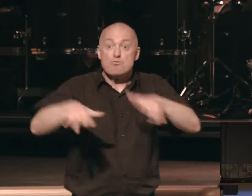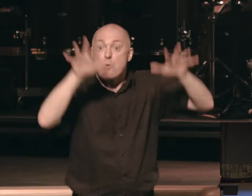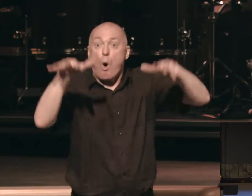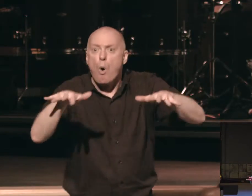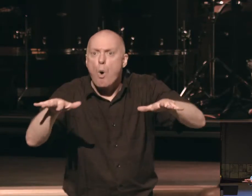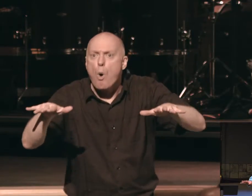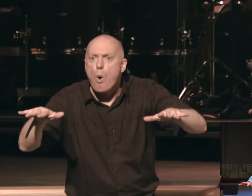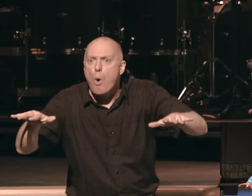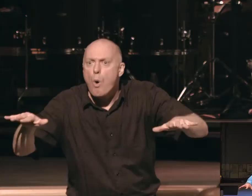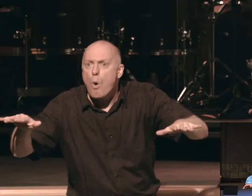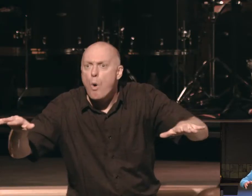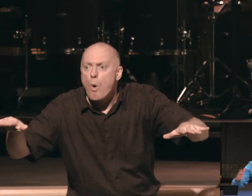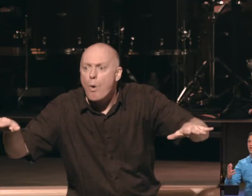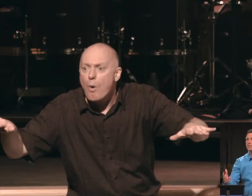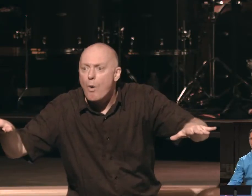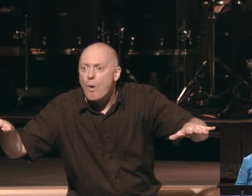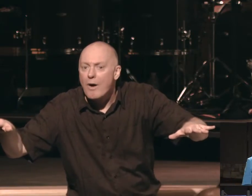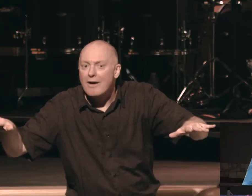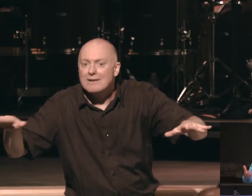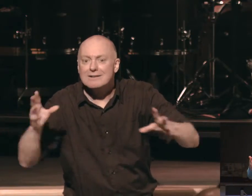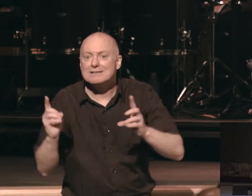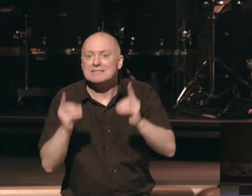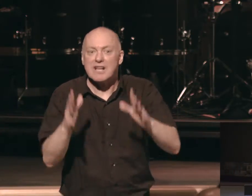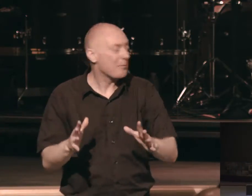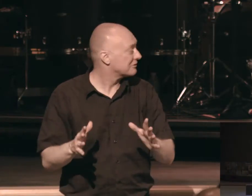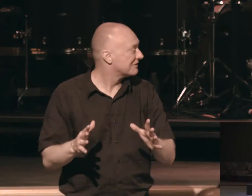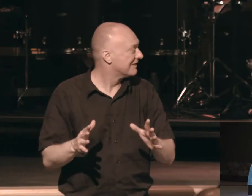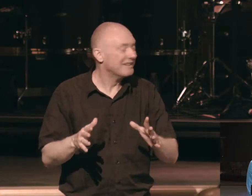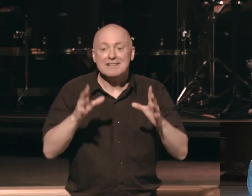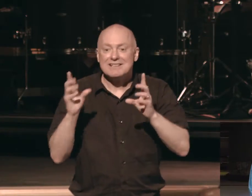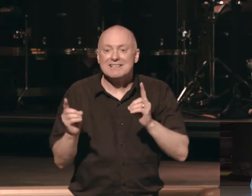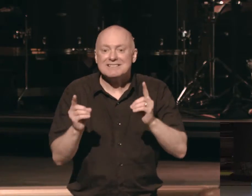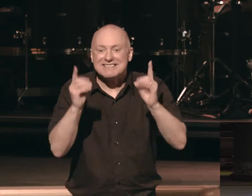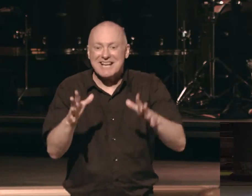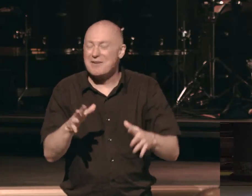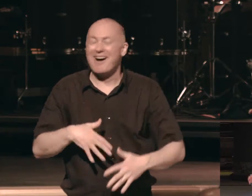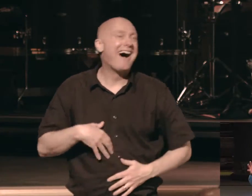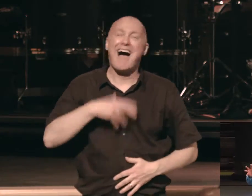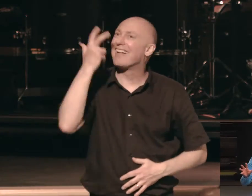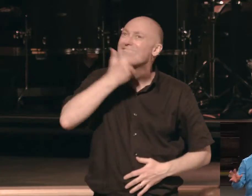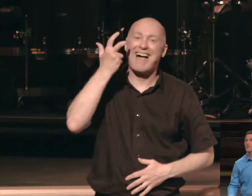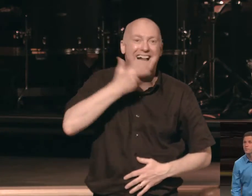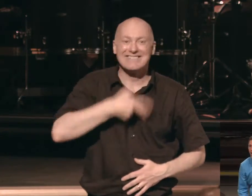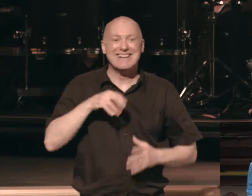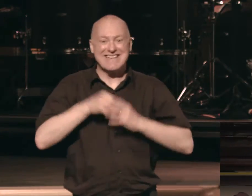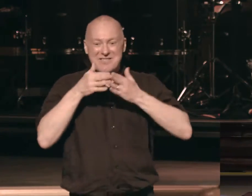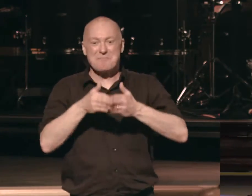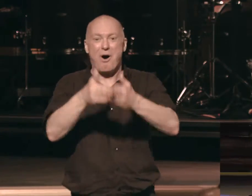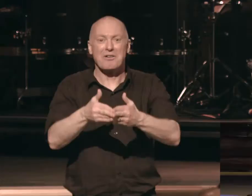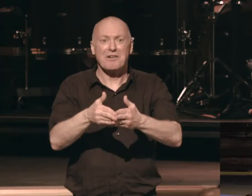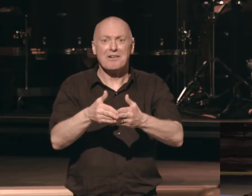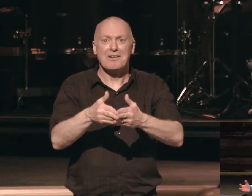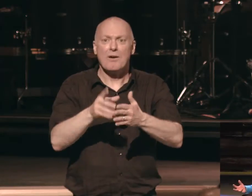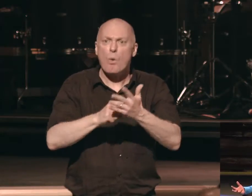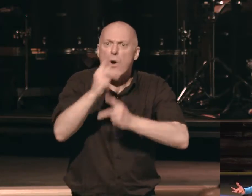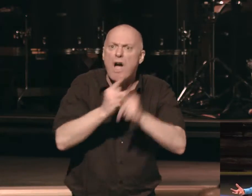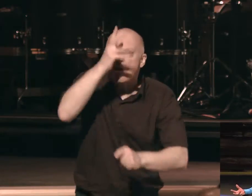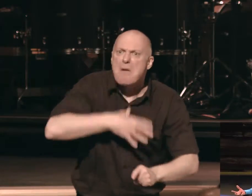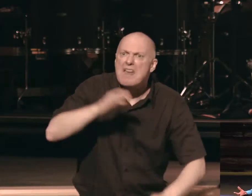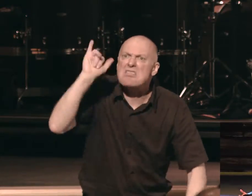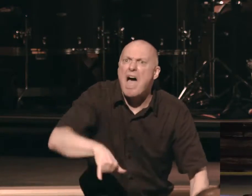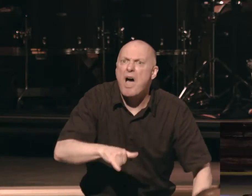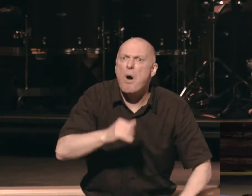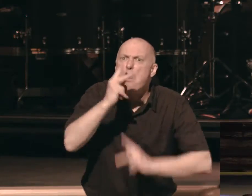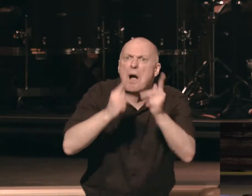And everything went calm. And then the disciples, man, they crack me up. They're the best. They're in the boat. And they're like, what kind of man is